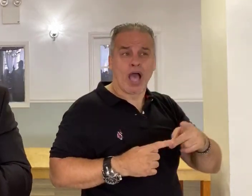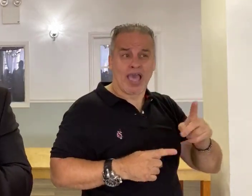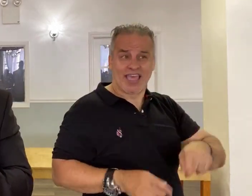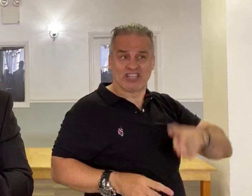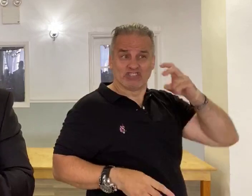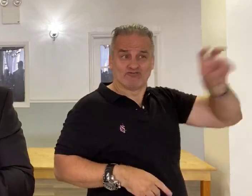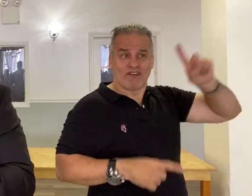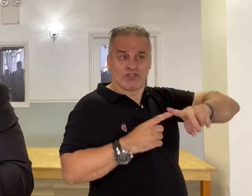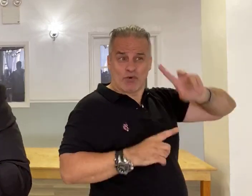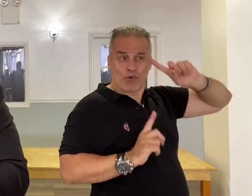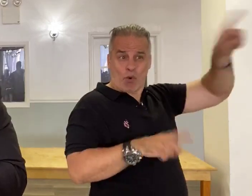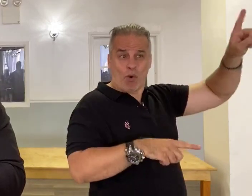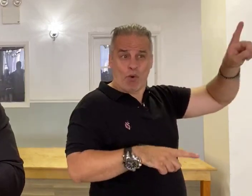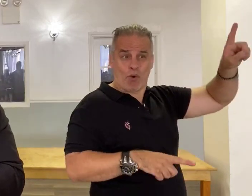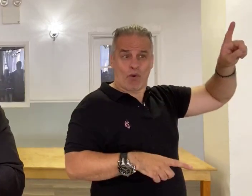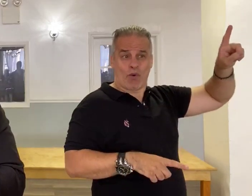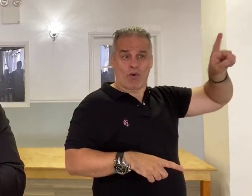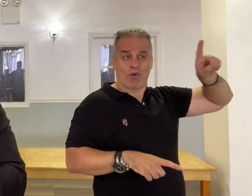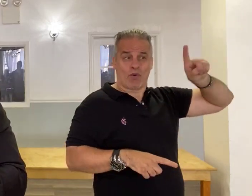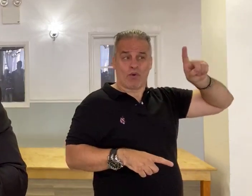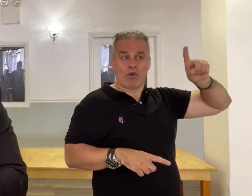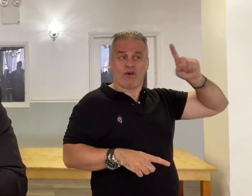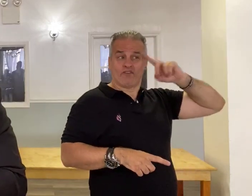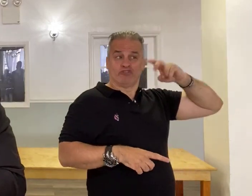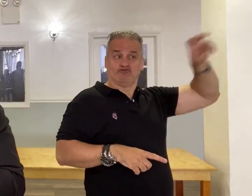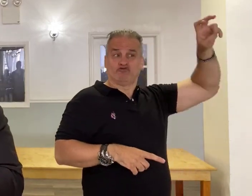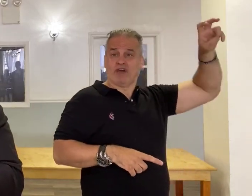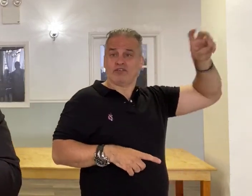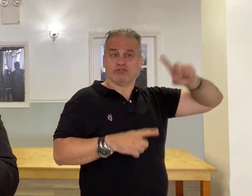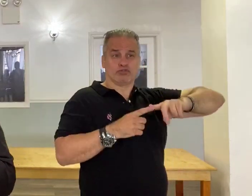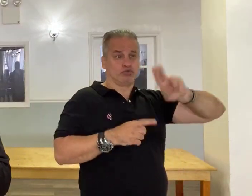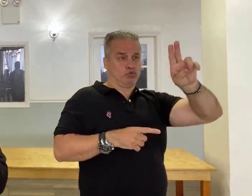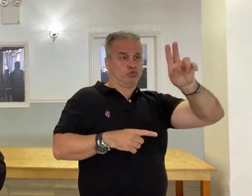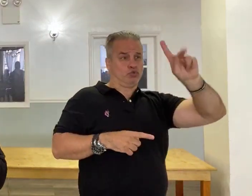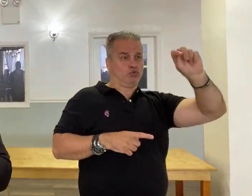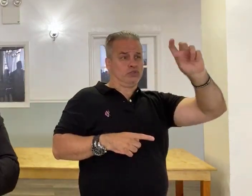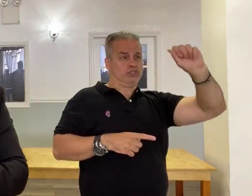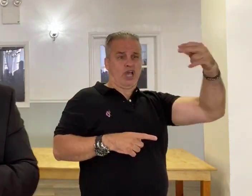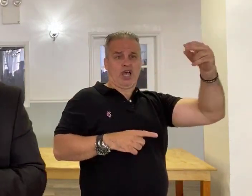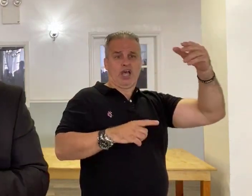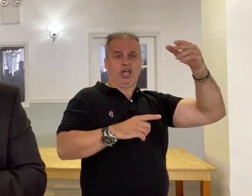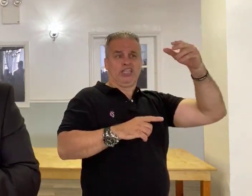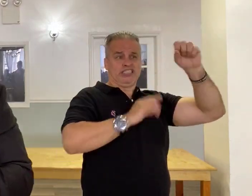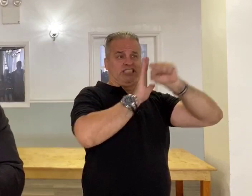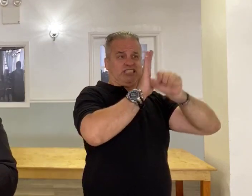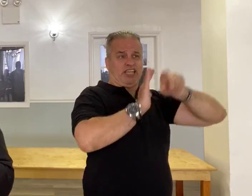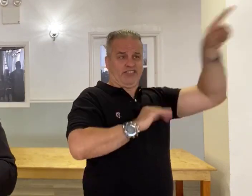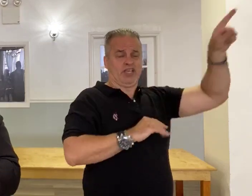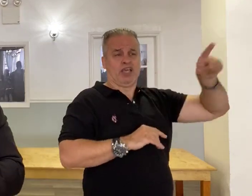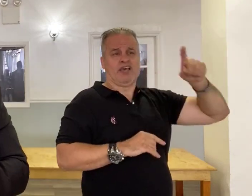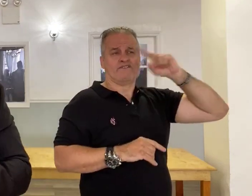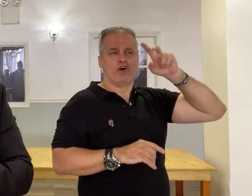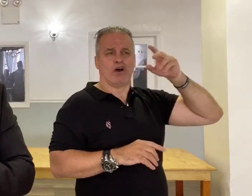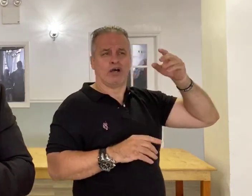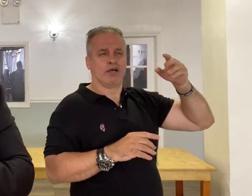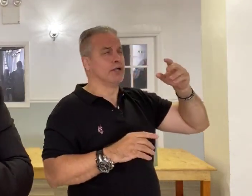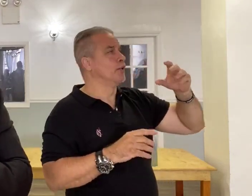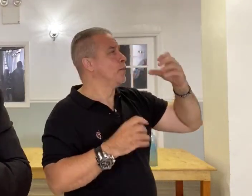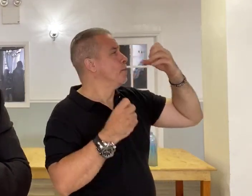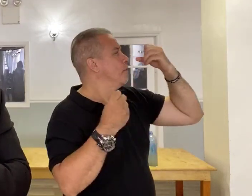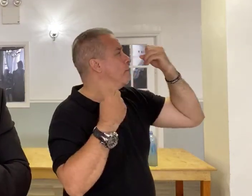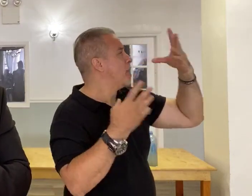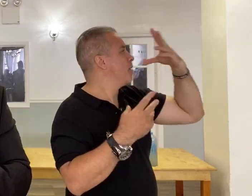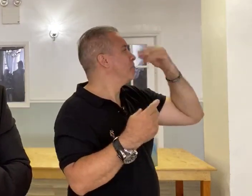out there. I've seen pictures. Bro, Casa, you been out there? Right. No, never. Oh, we're taking that trip together. Okay.